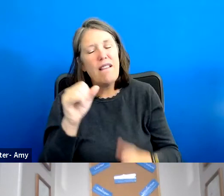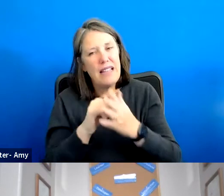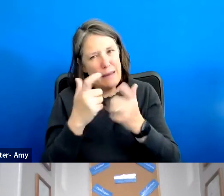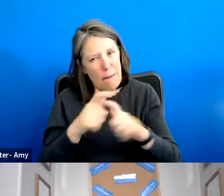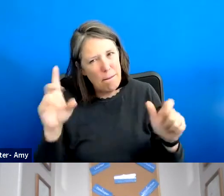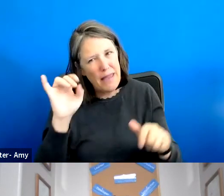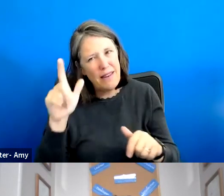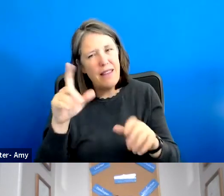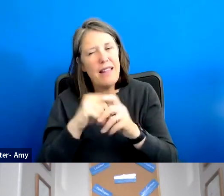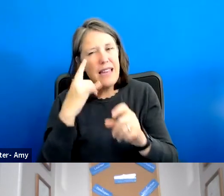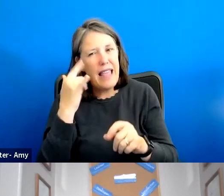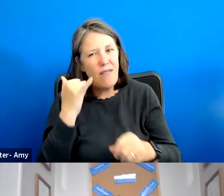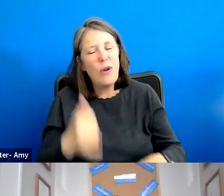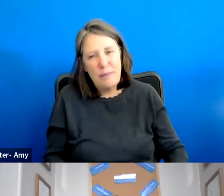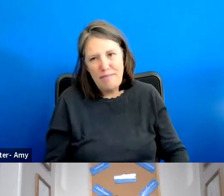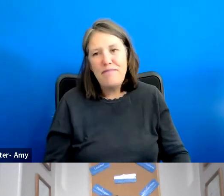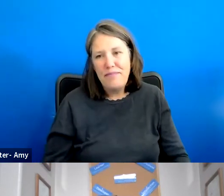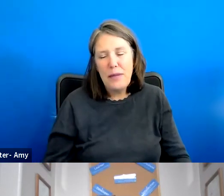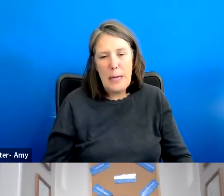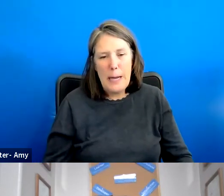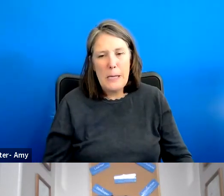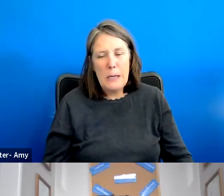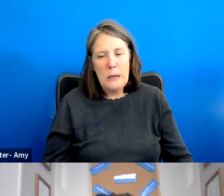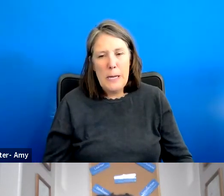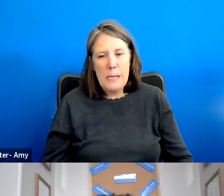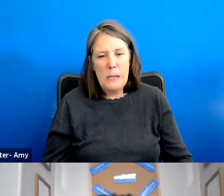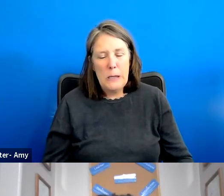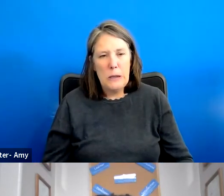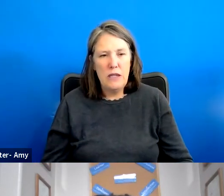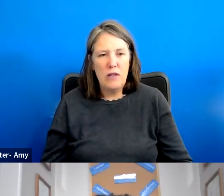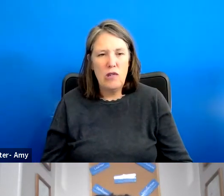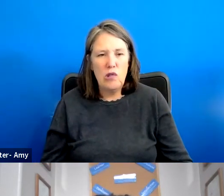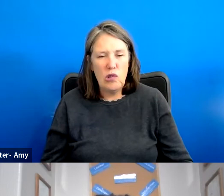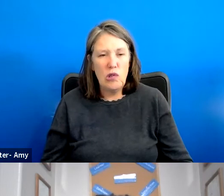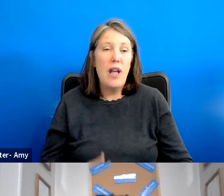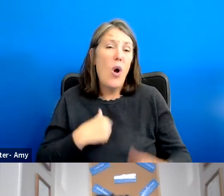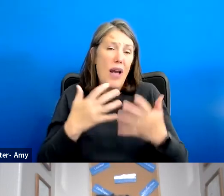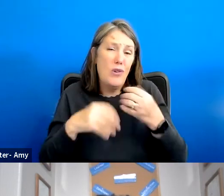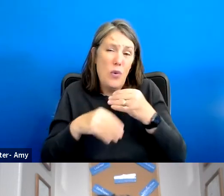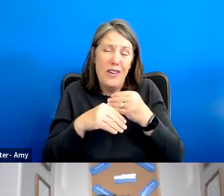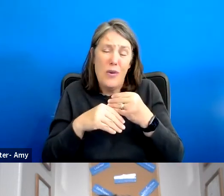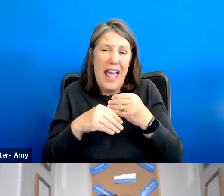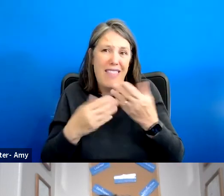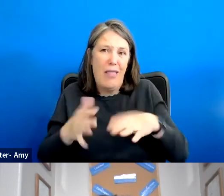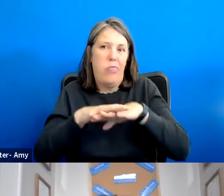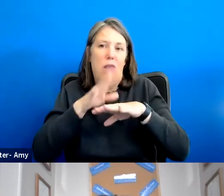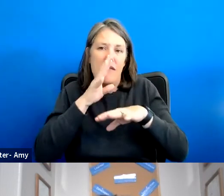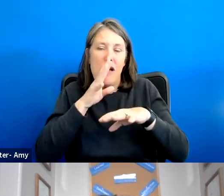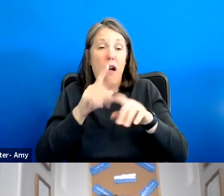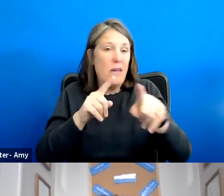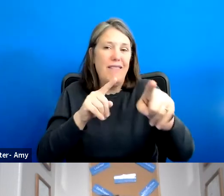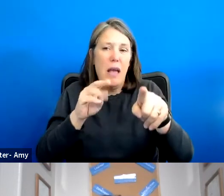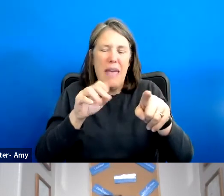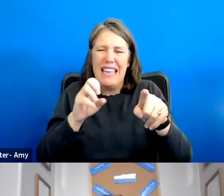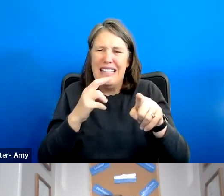deal in California as well. Mm-hmm. So the next one, oops, sorry. Oh, I just wanted to add, this is Megan on